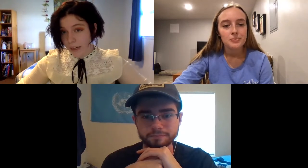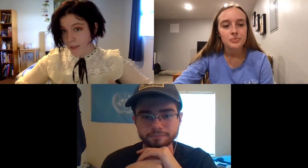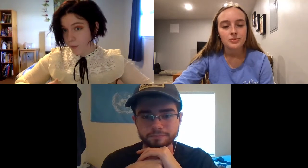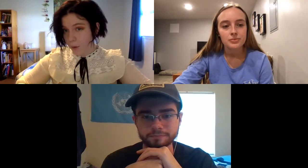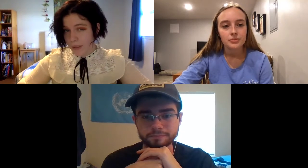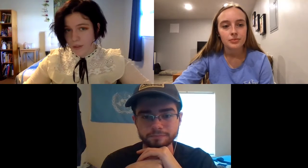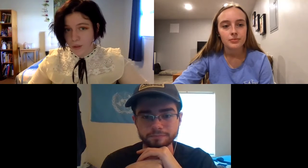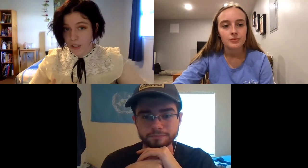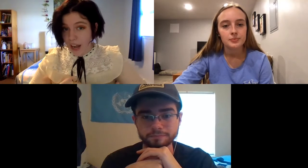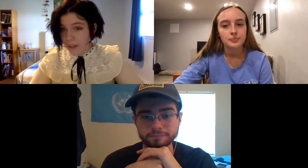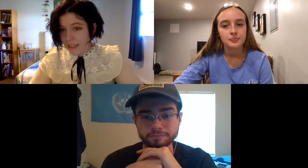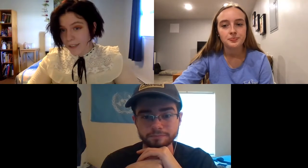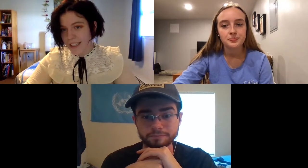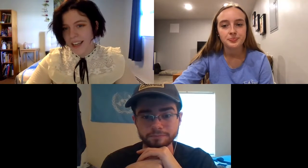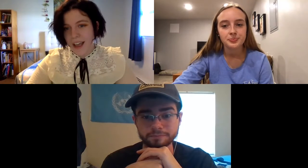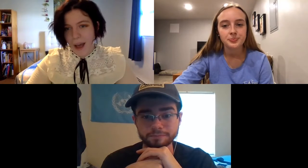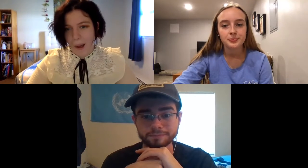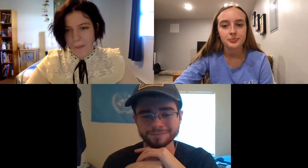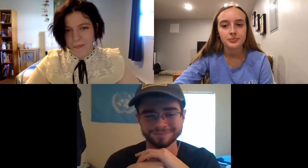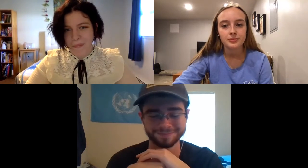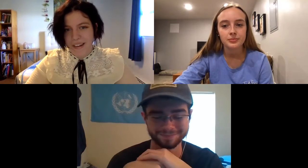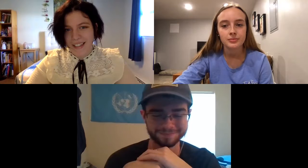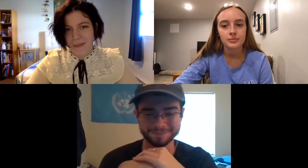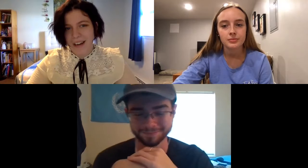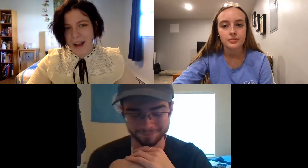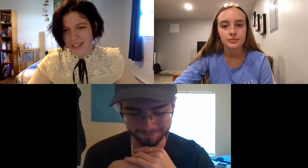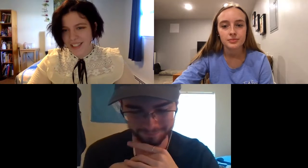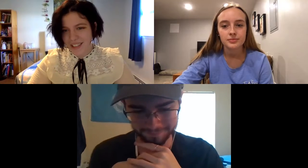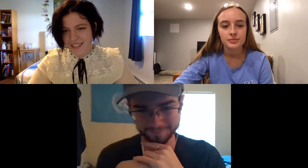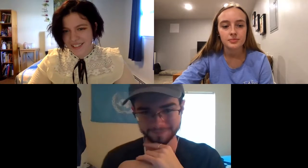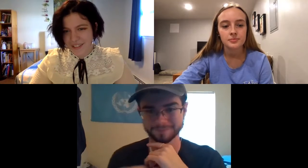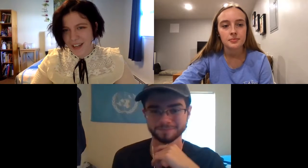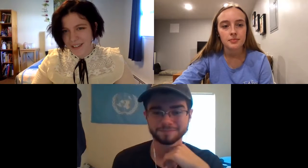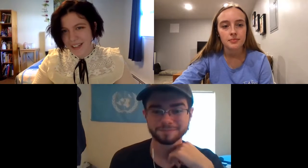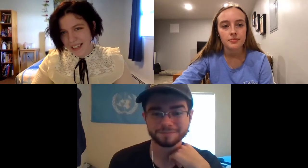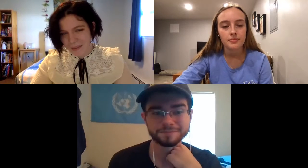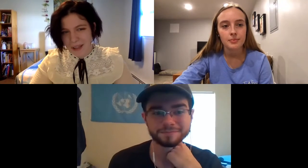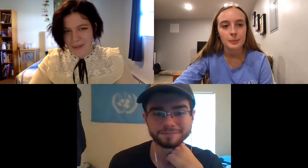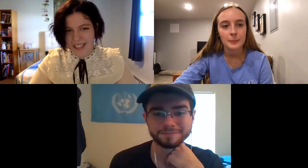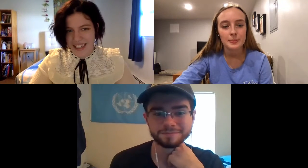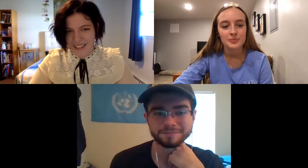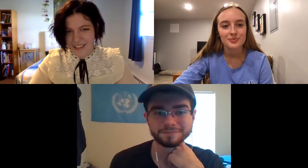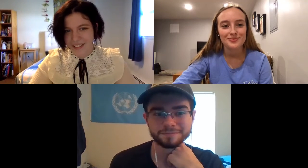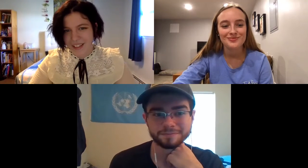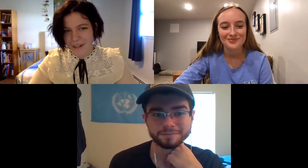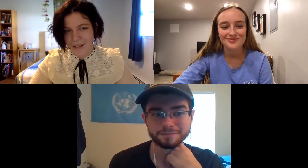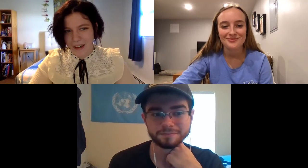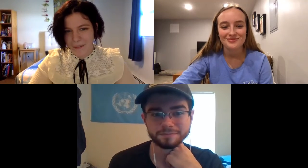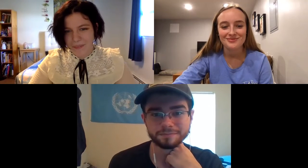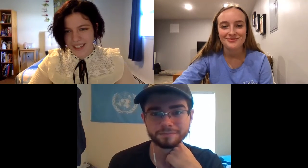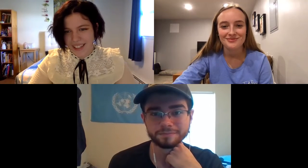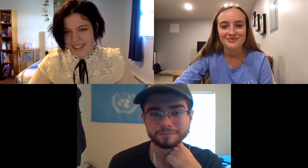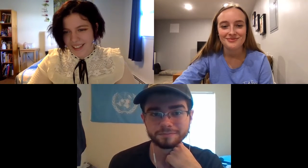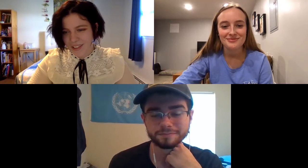to raise their voice or shout even, but no matter how much you shout, they're not going to be able to hear you. So